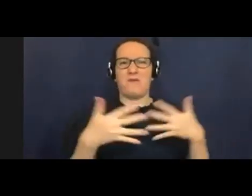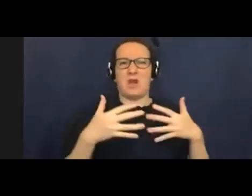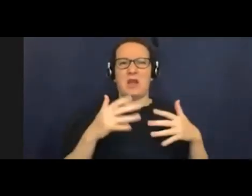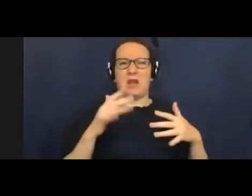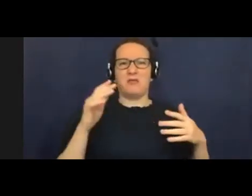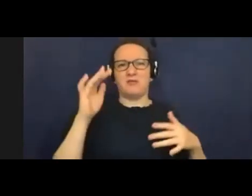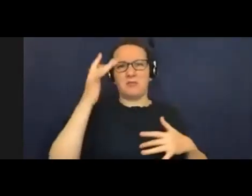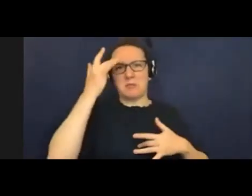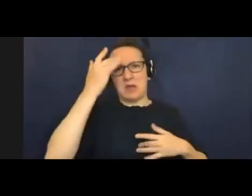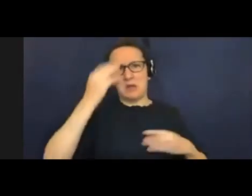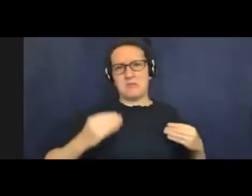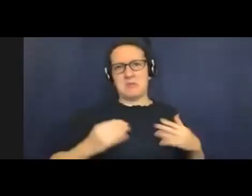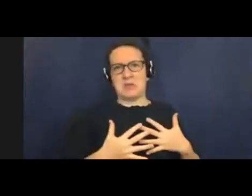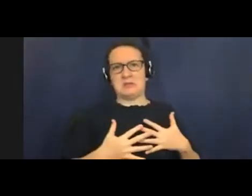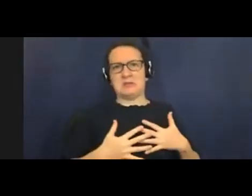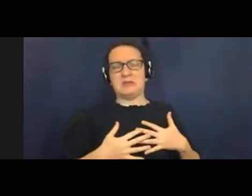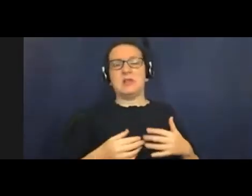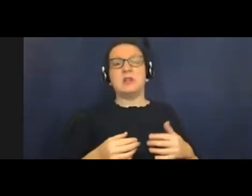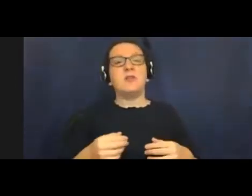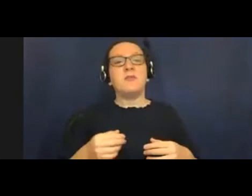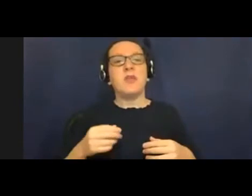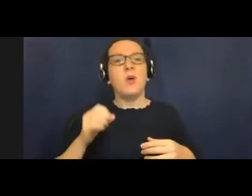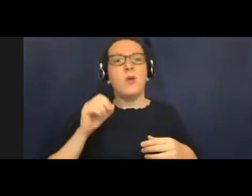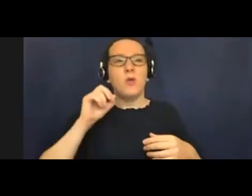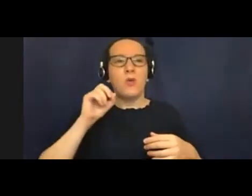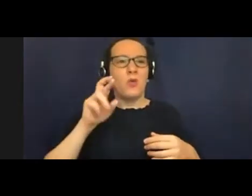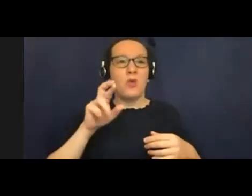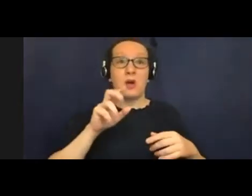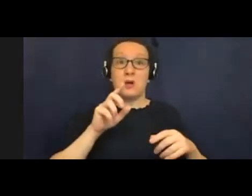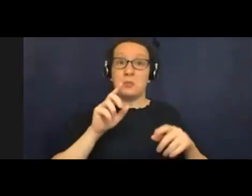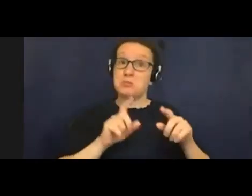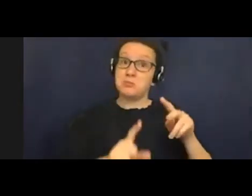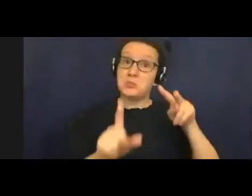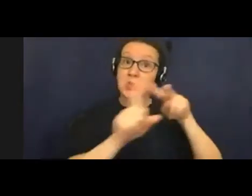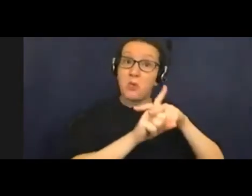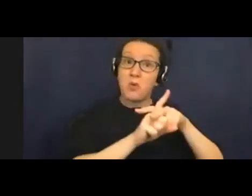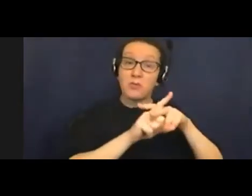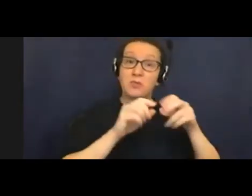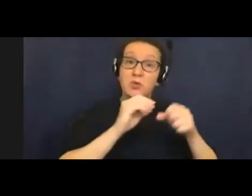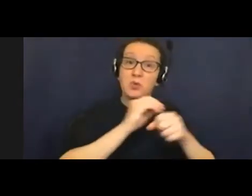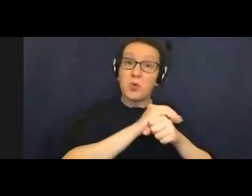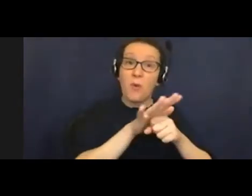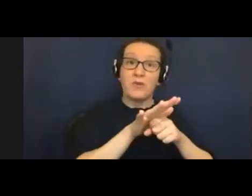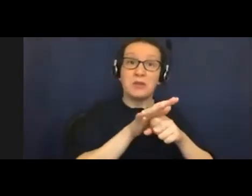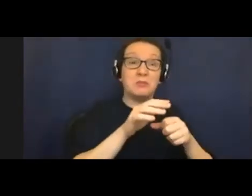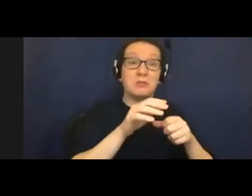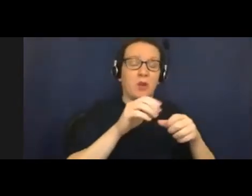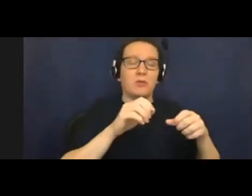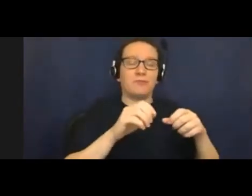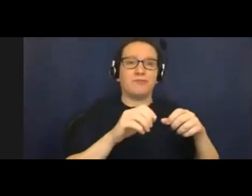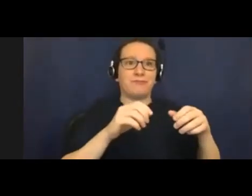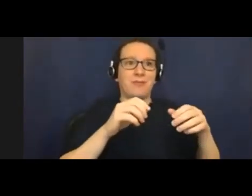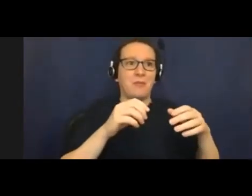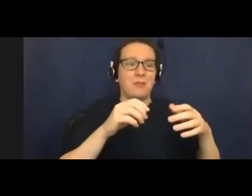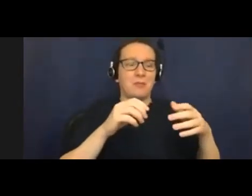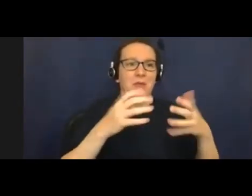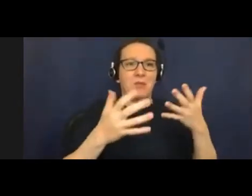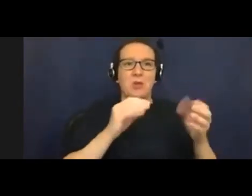blind. So the pandemic has really reinforced an already existing need for accessible voting options for people with